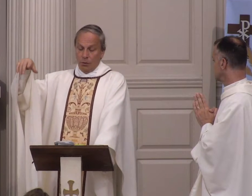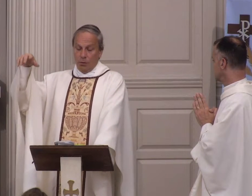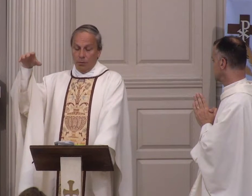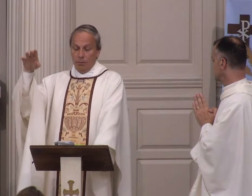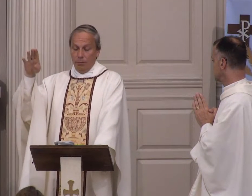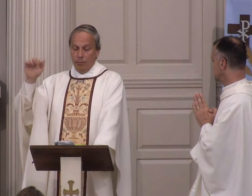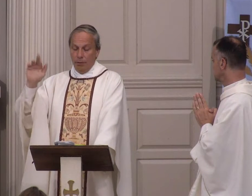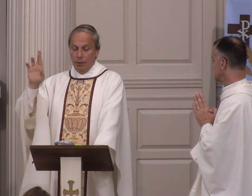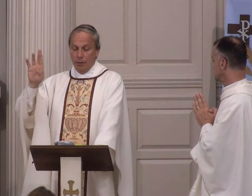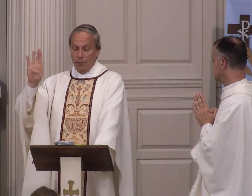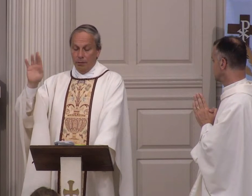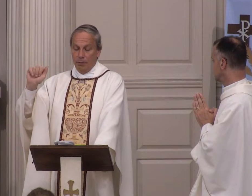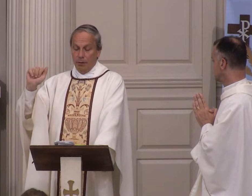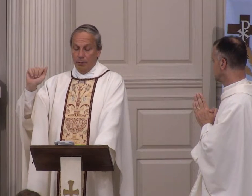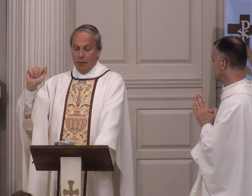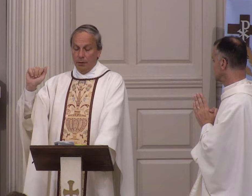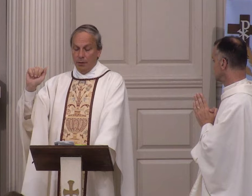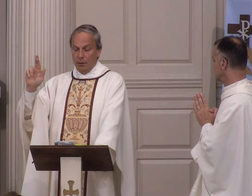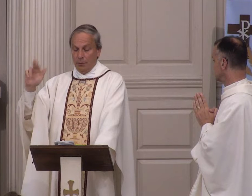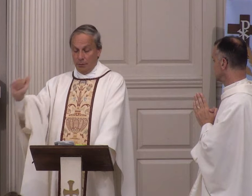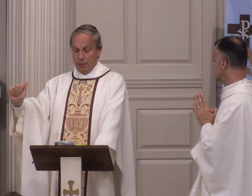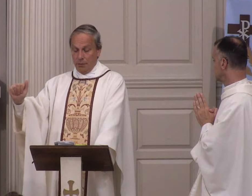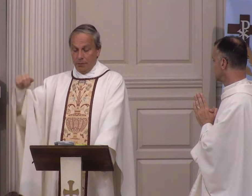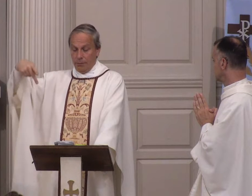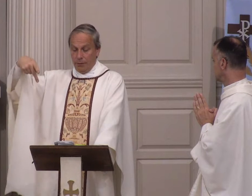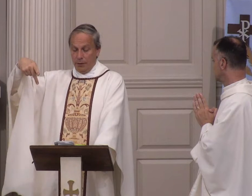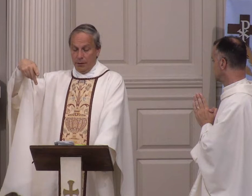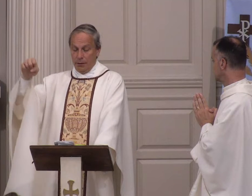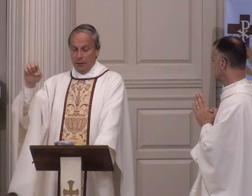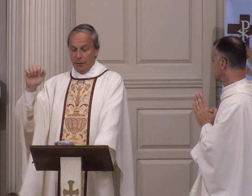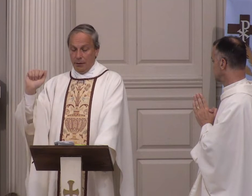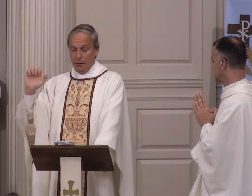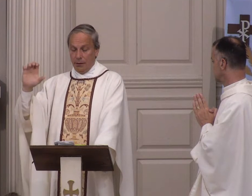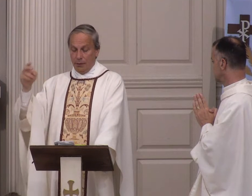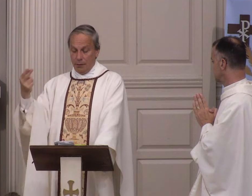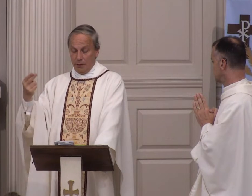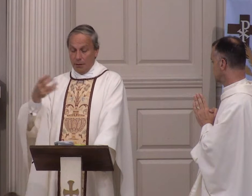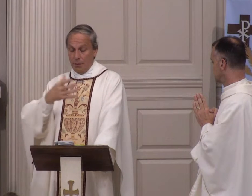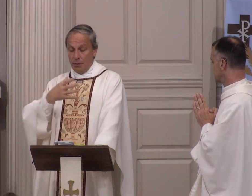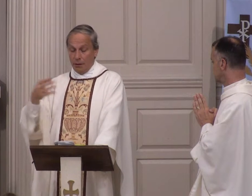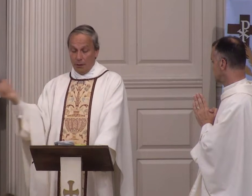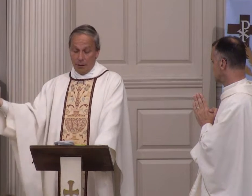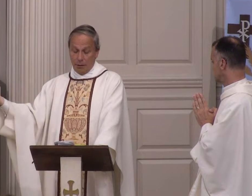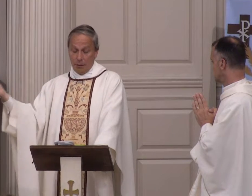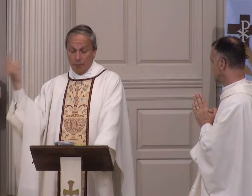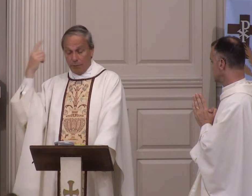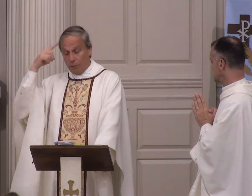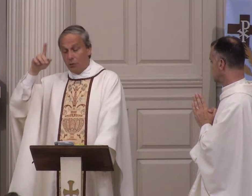Today's Mass is being offered for the intentions of Barbara Peach